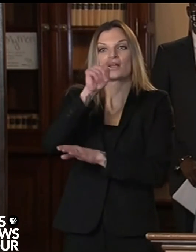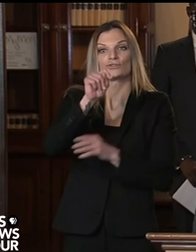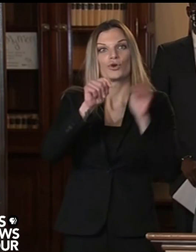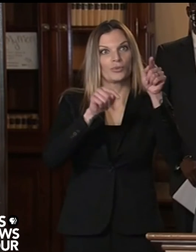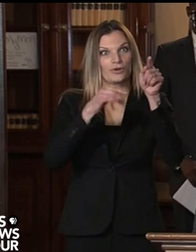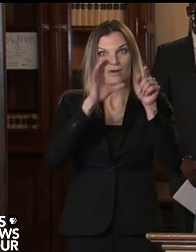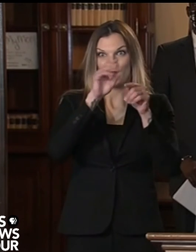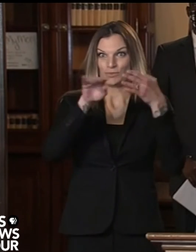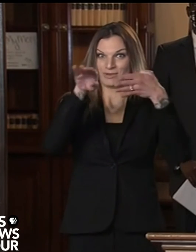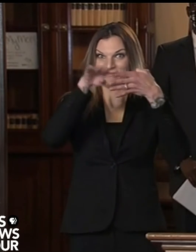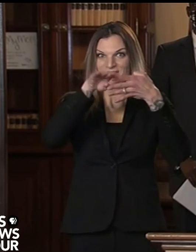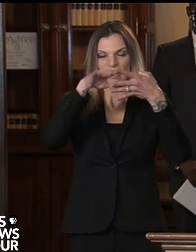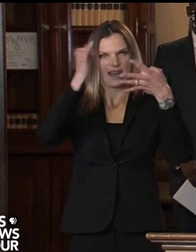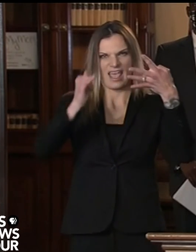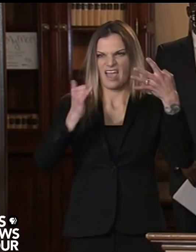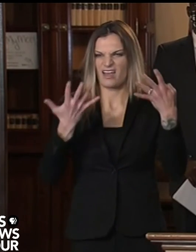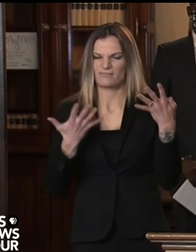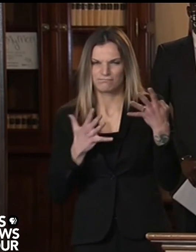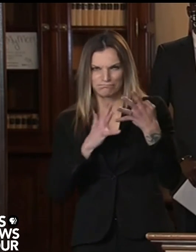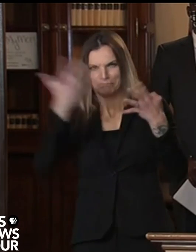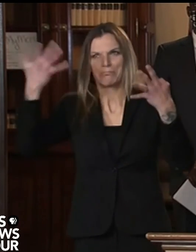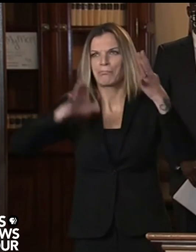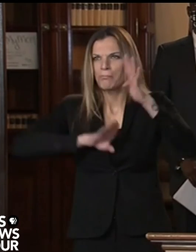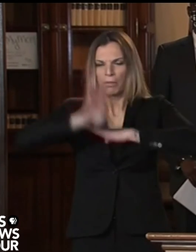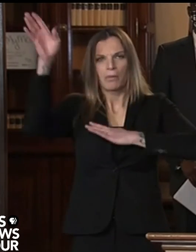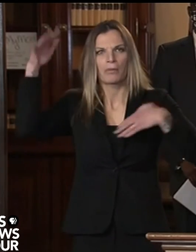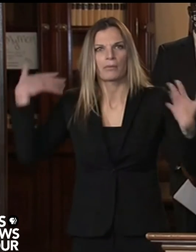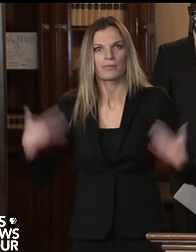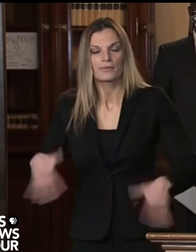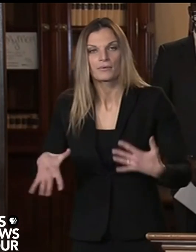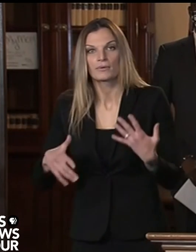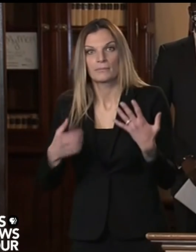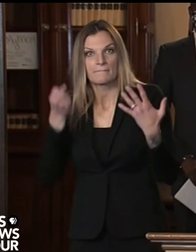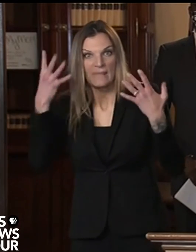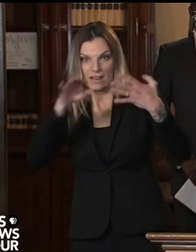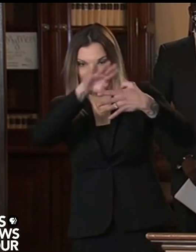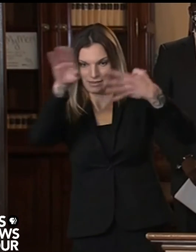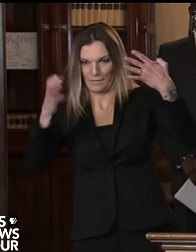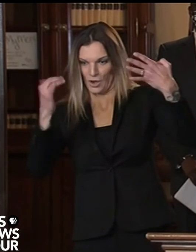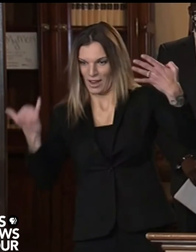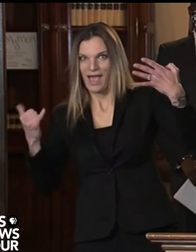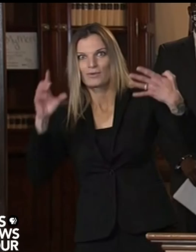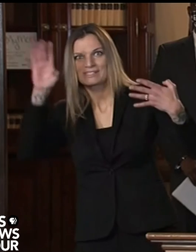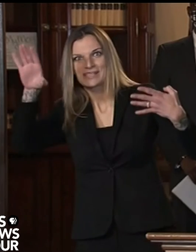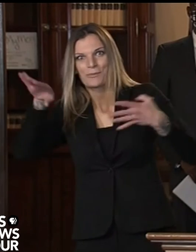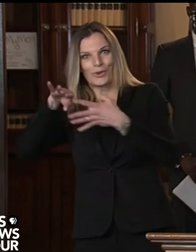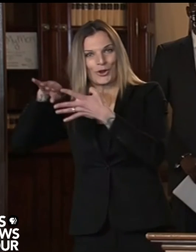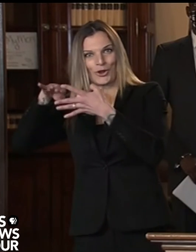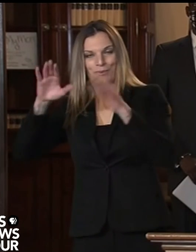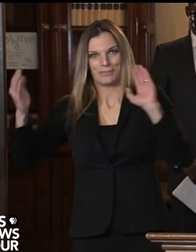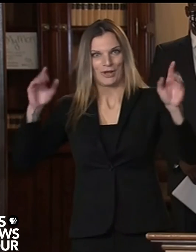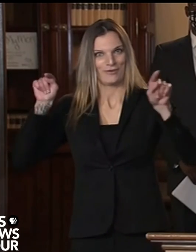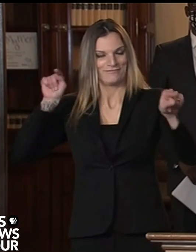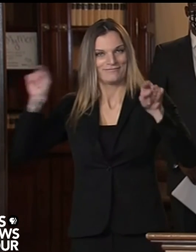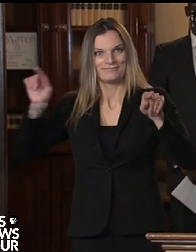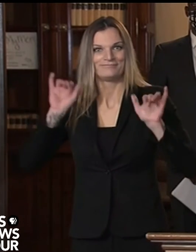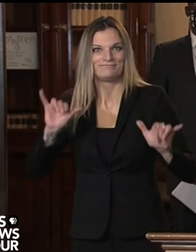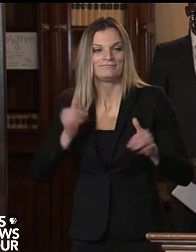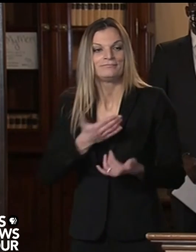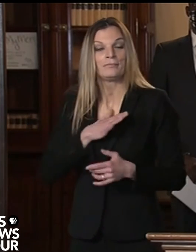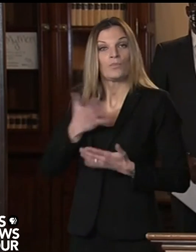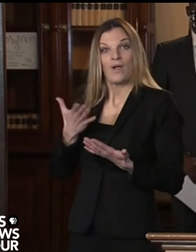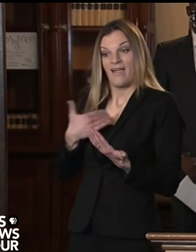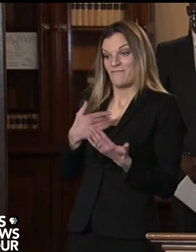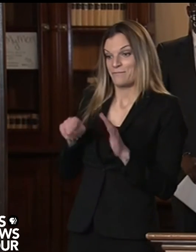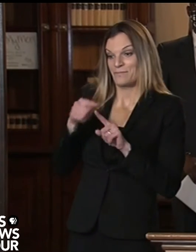October. Every area of the state has a case rate over 450 cases per million, and our case positivity